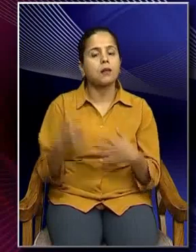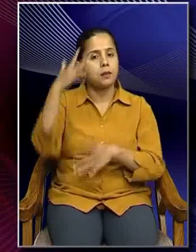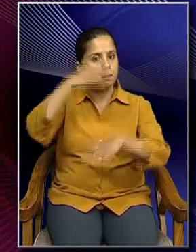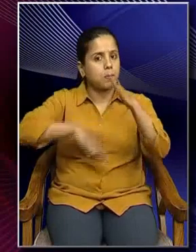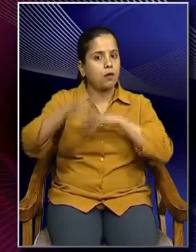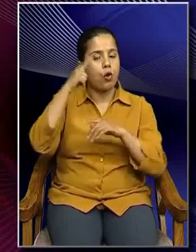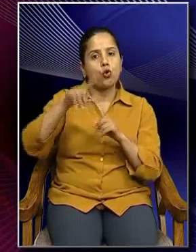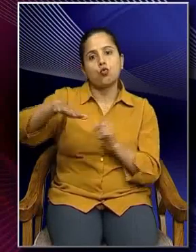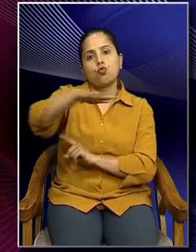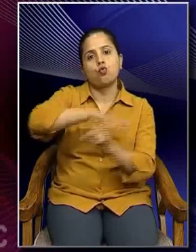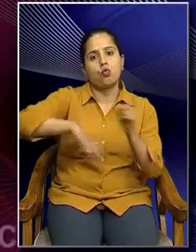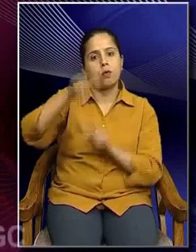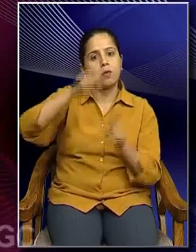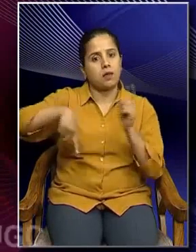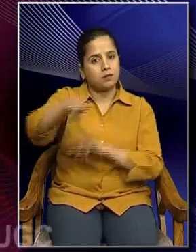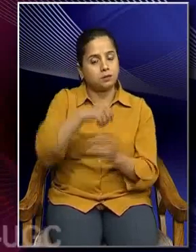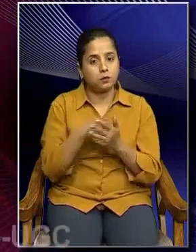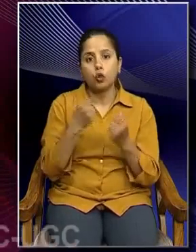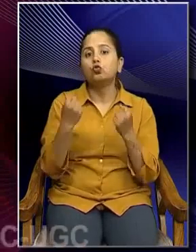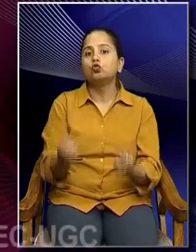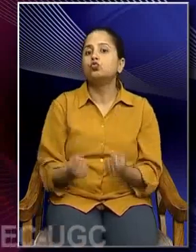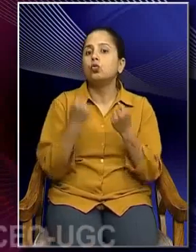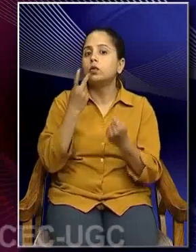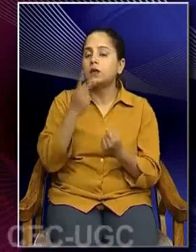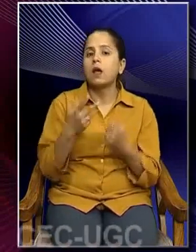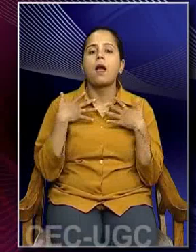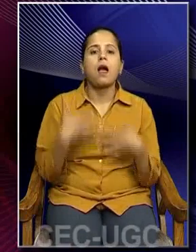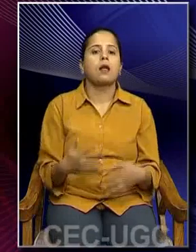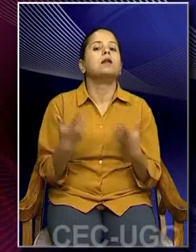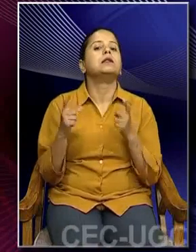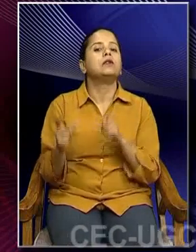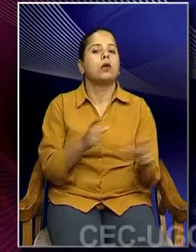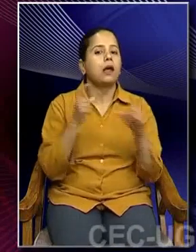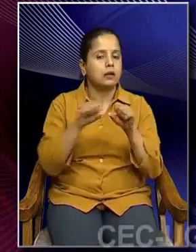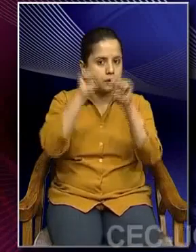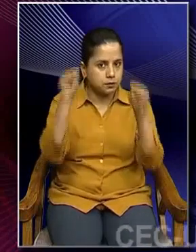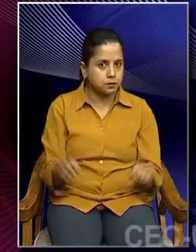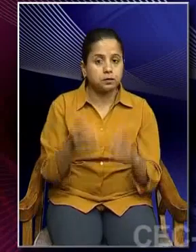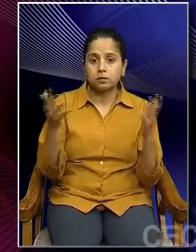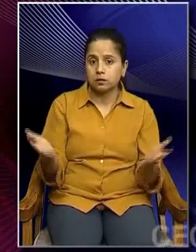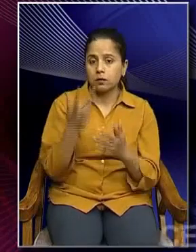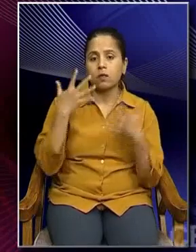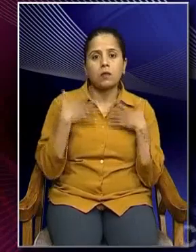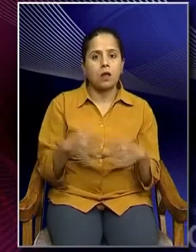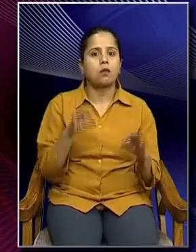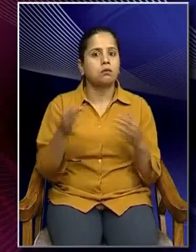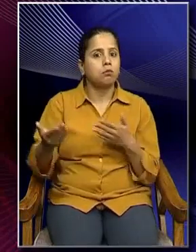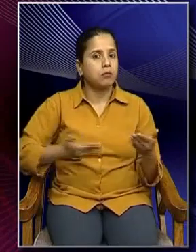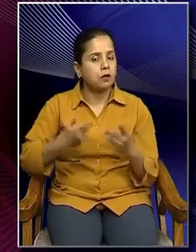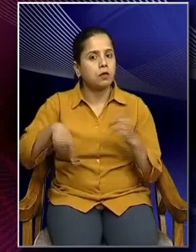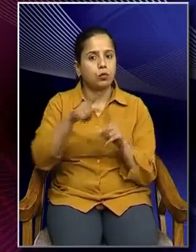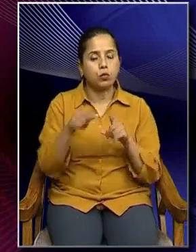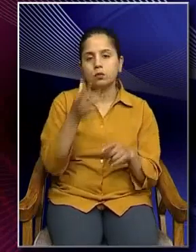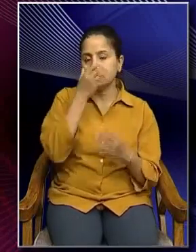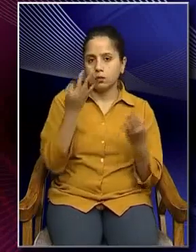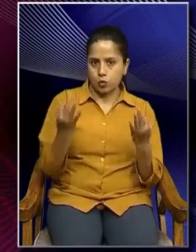the local citizens, similarly strengthening the local healthcare systems, promoting healthy behaviors in terms of